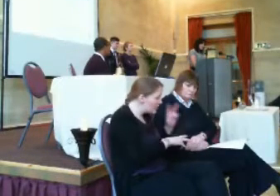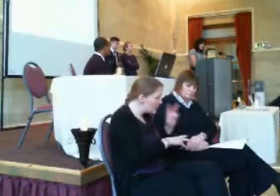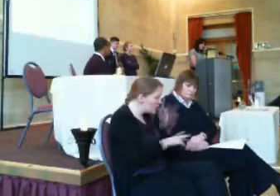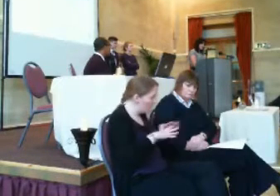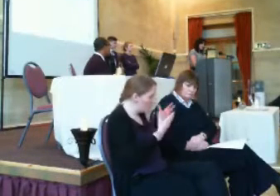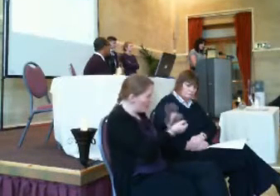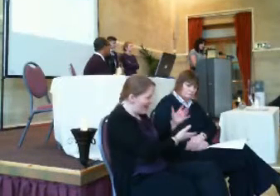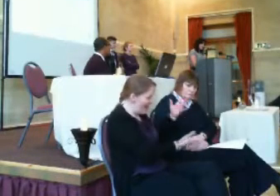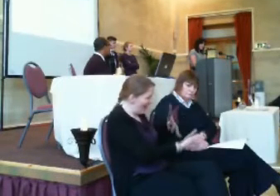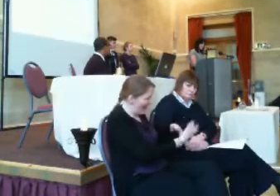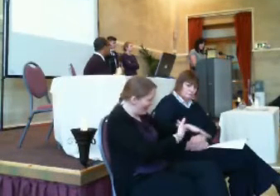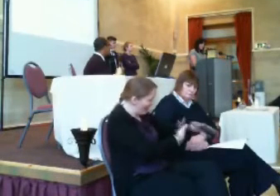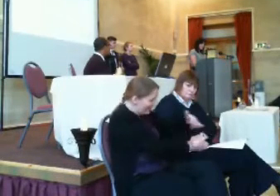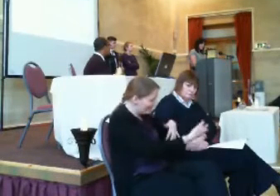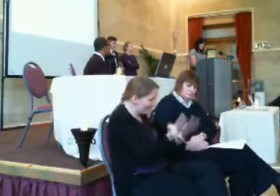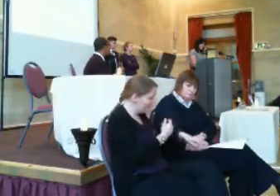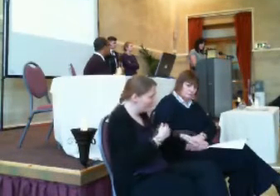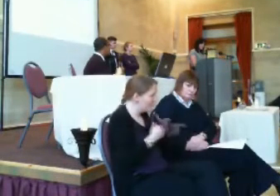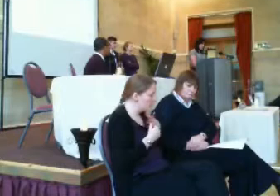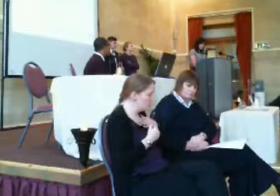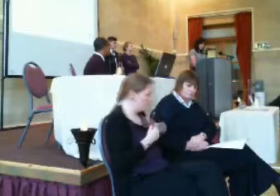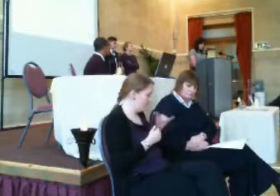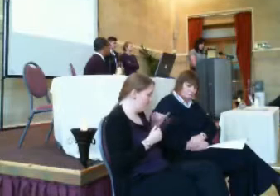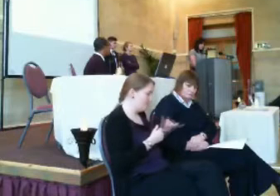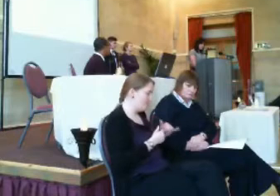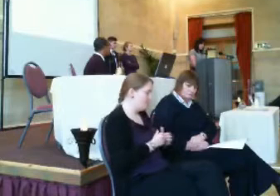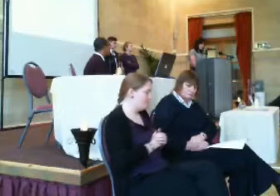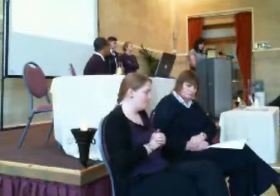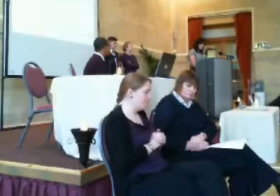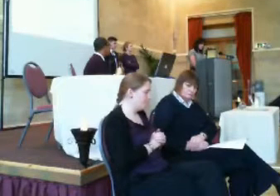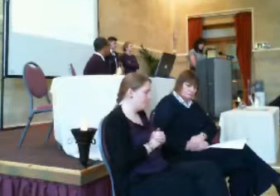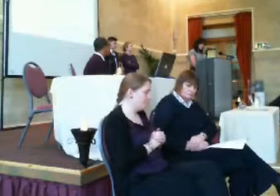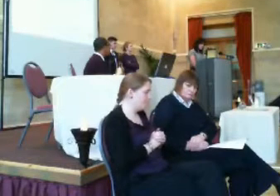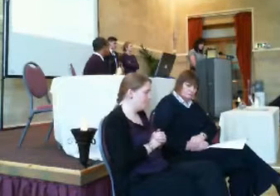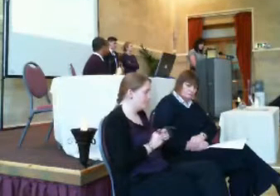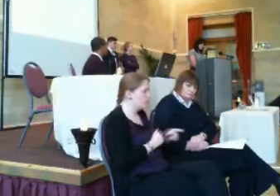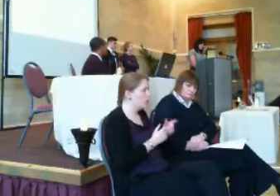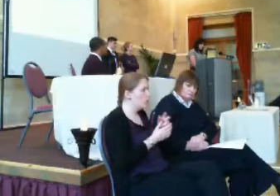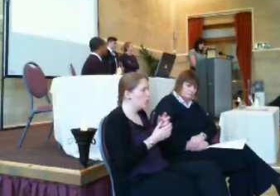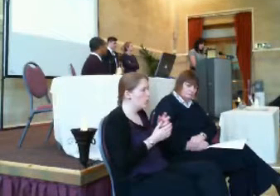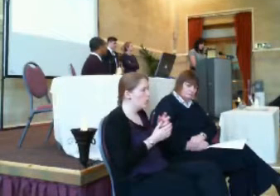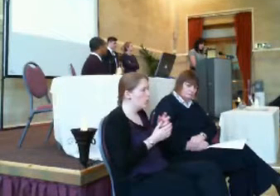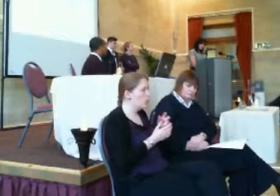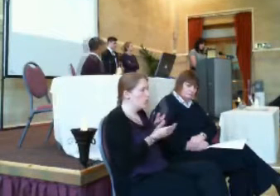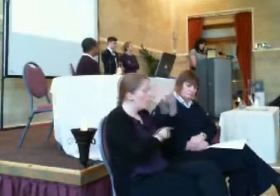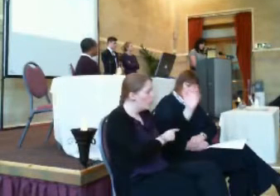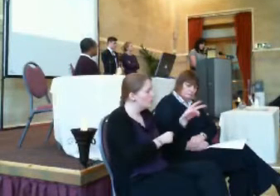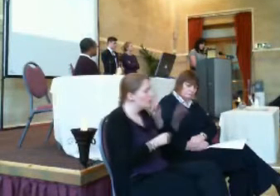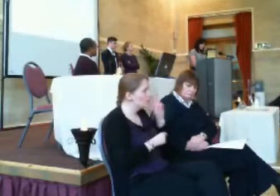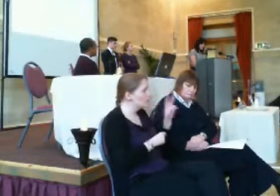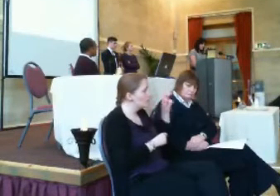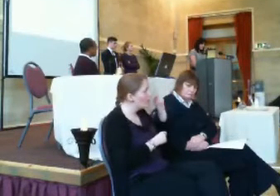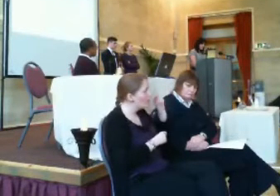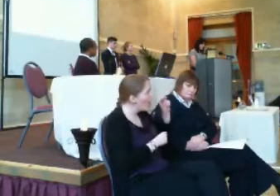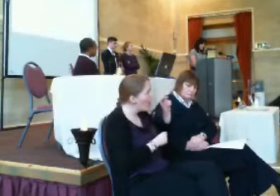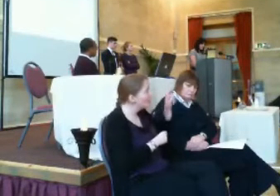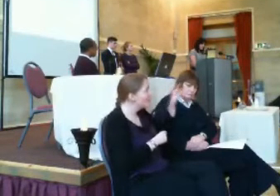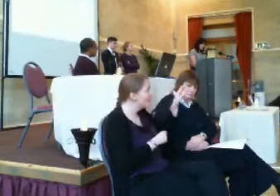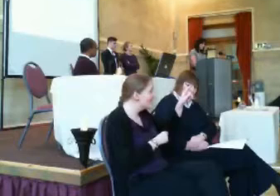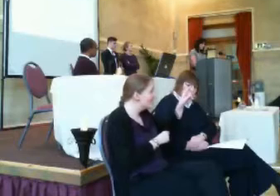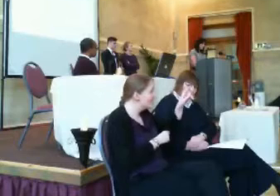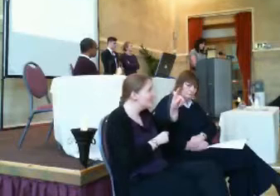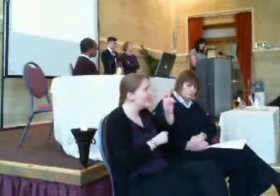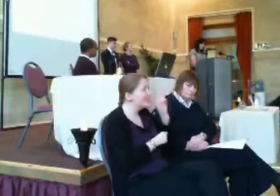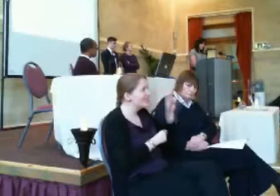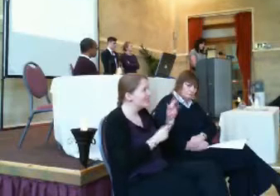Only 10 feet away, my dear, only 10 feet away. Walked through a wood, saw the birds in the trees, they had no